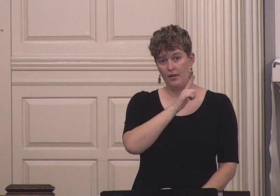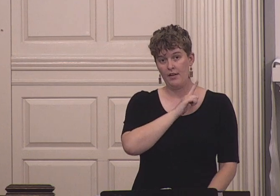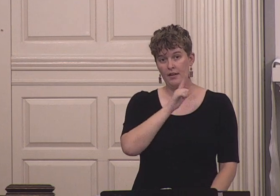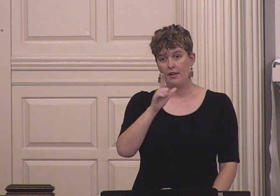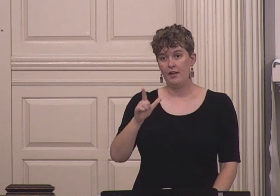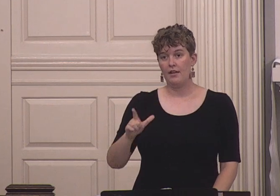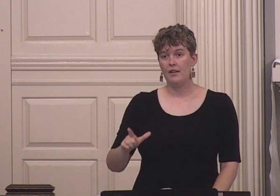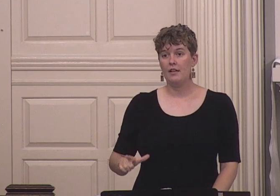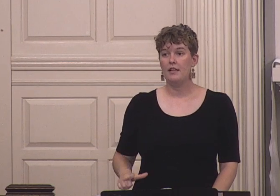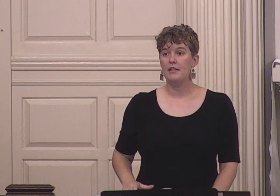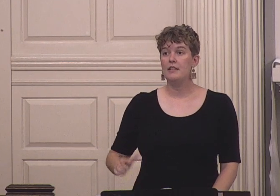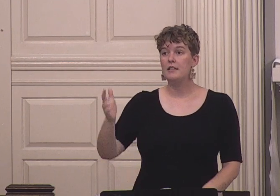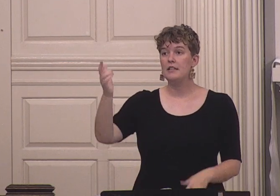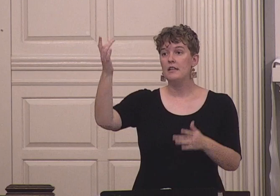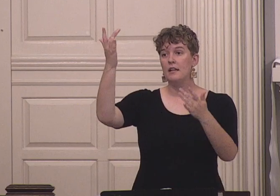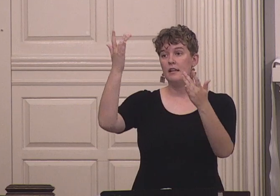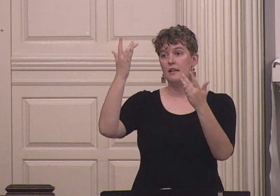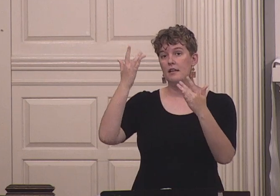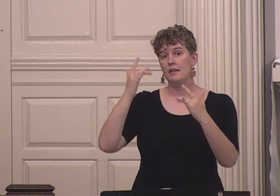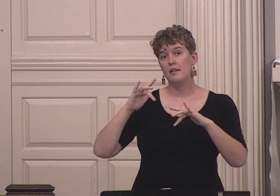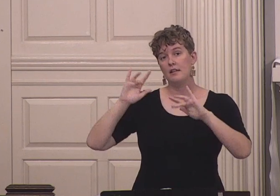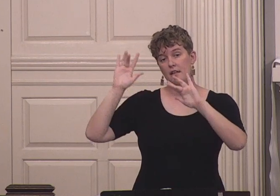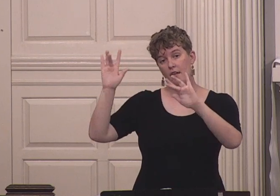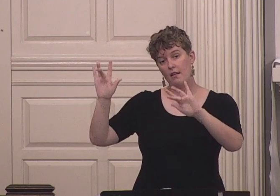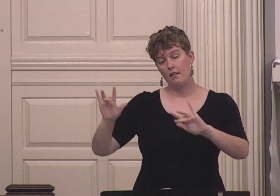eleison. Kyrie